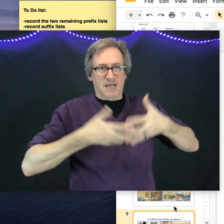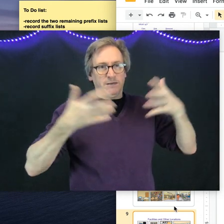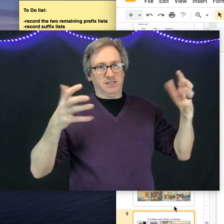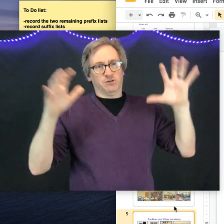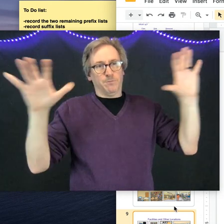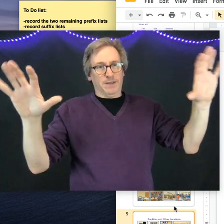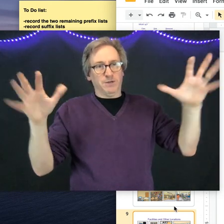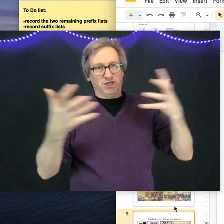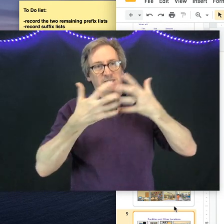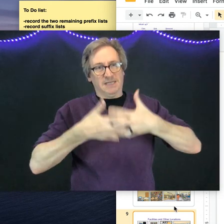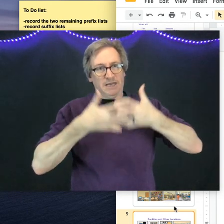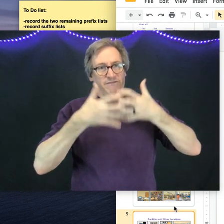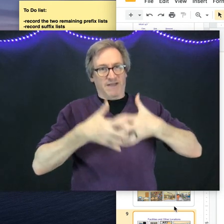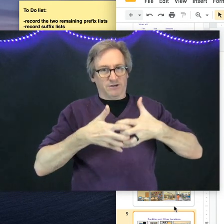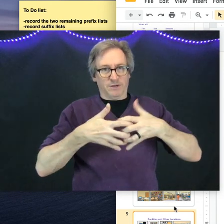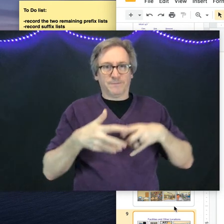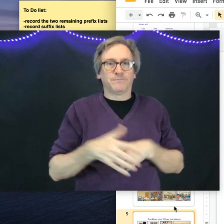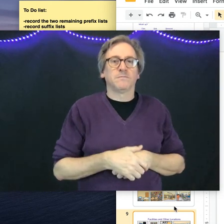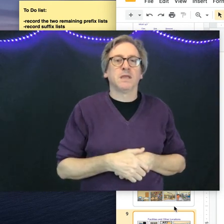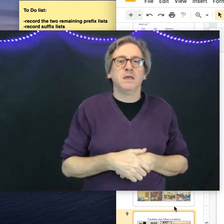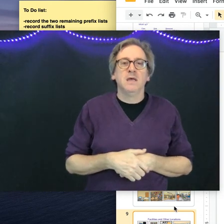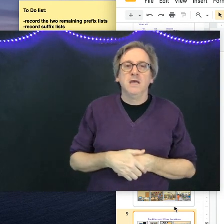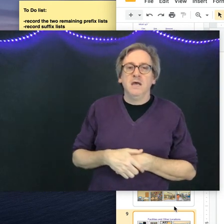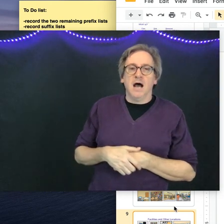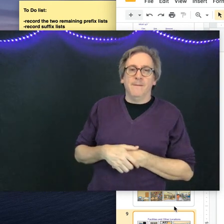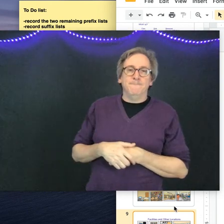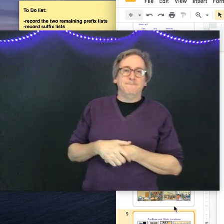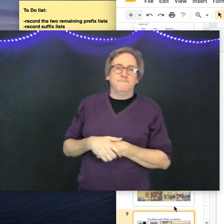same sign because they're big machines in a factory.